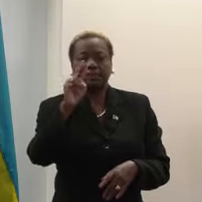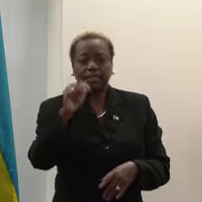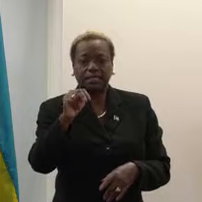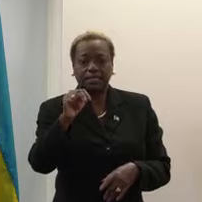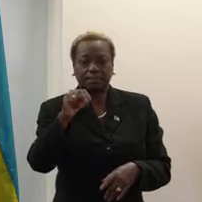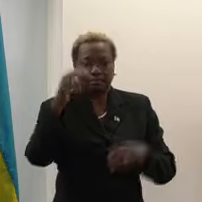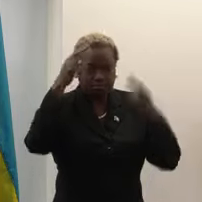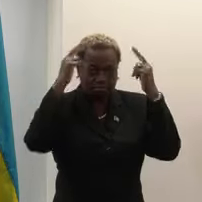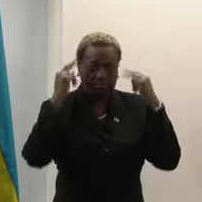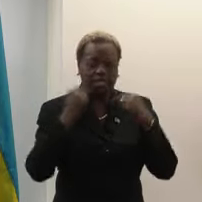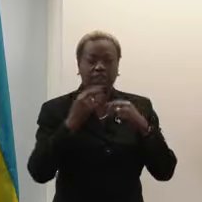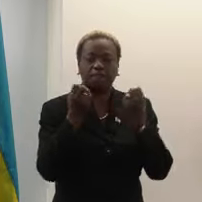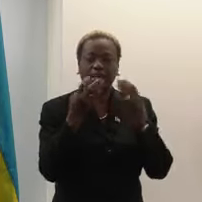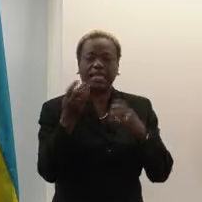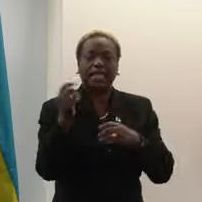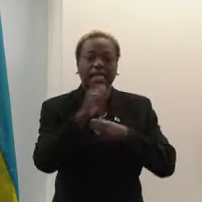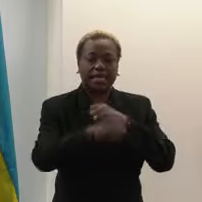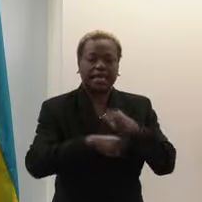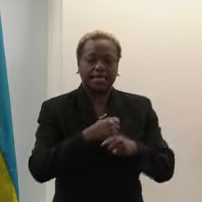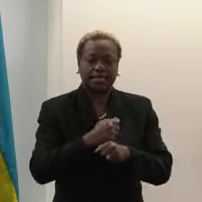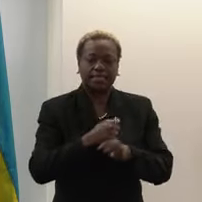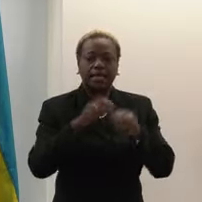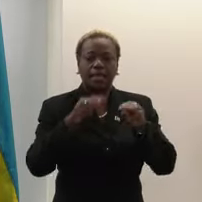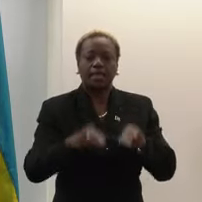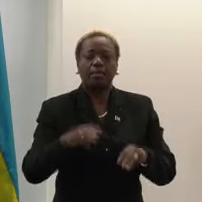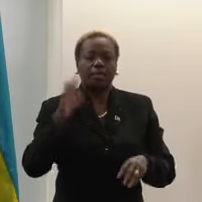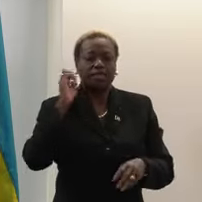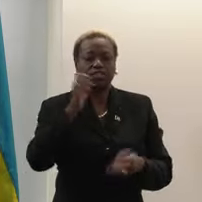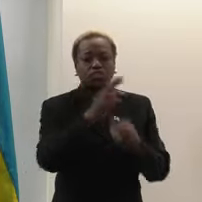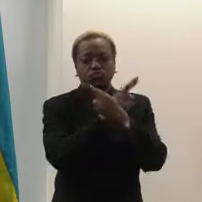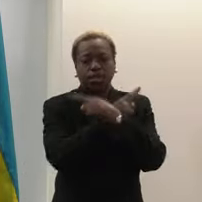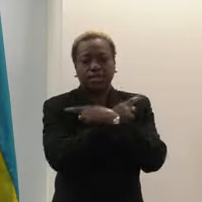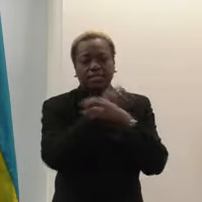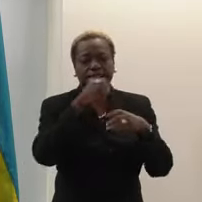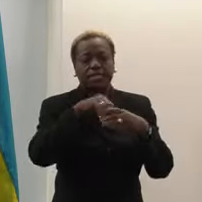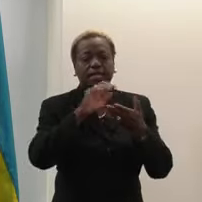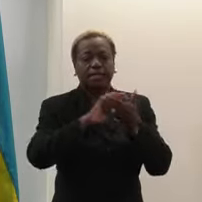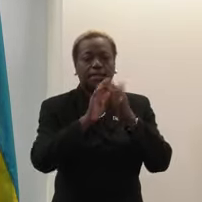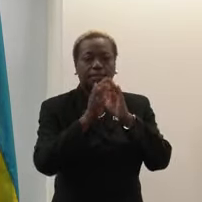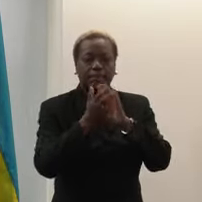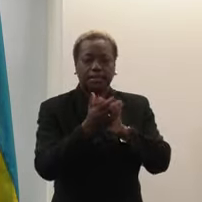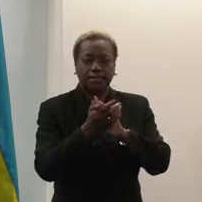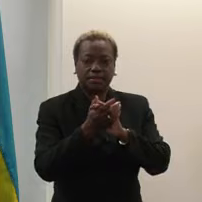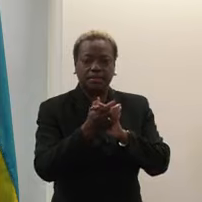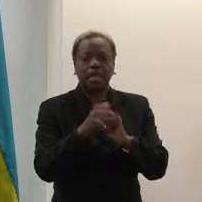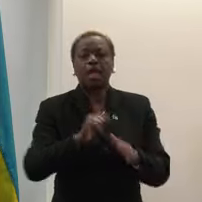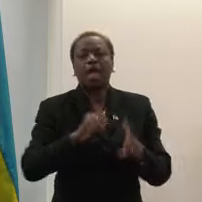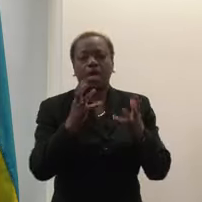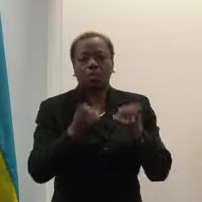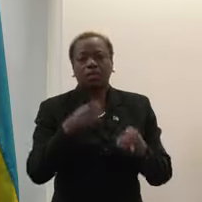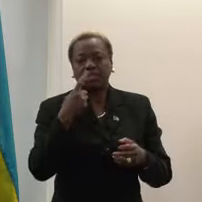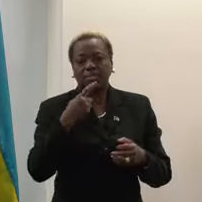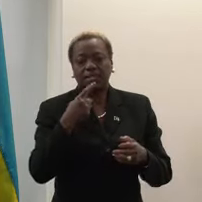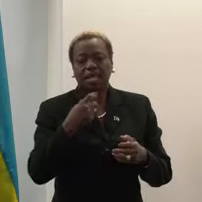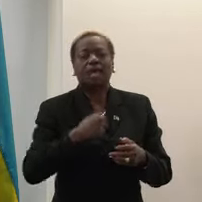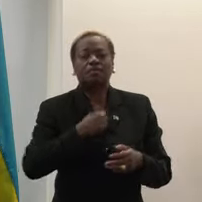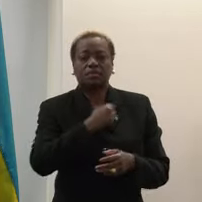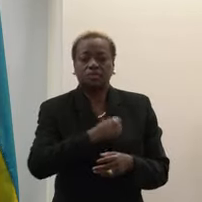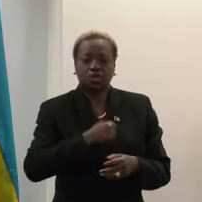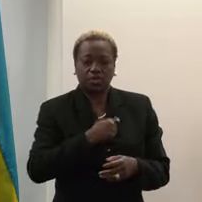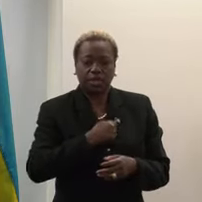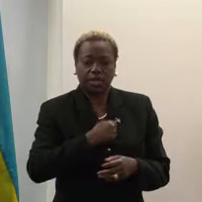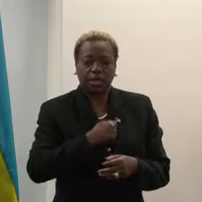years. May she rest in peace. I wish to offer condolence to